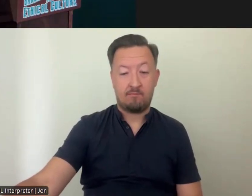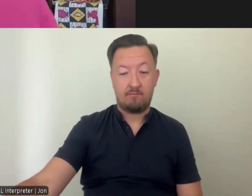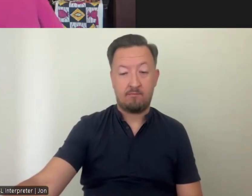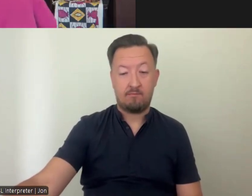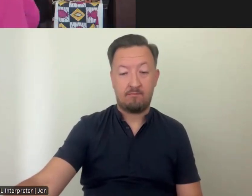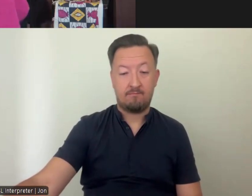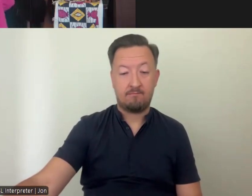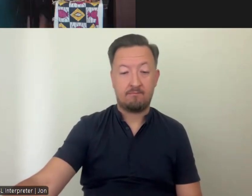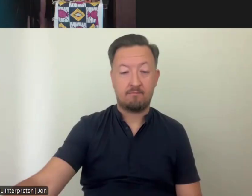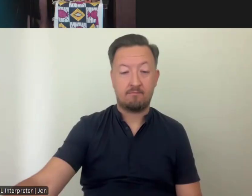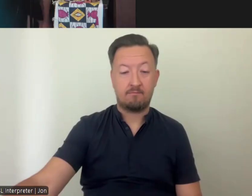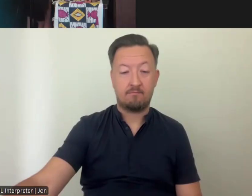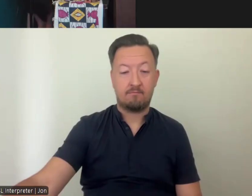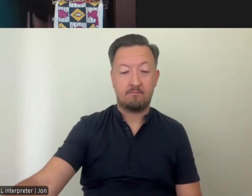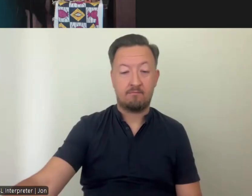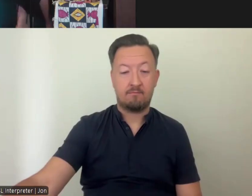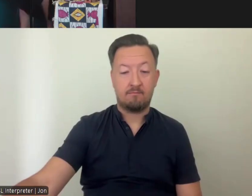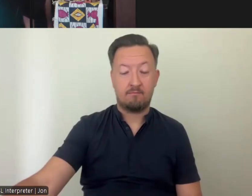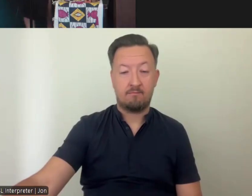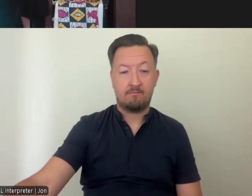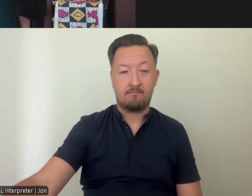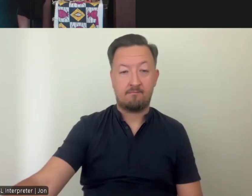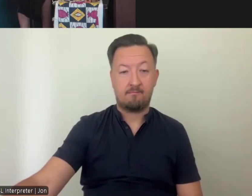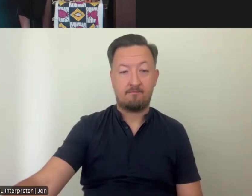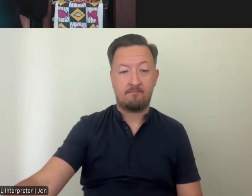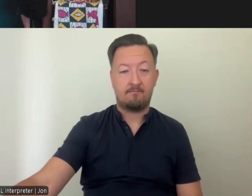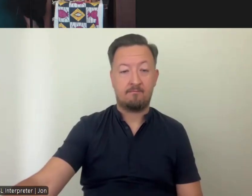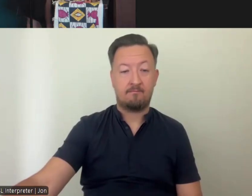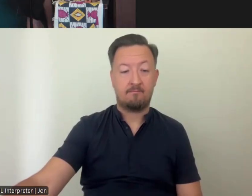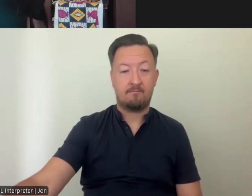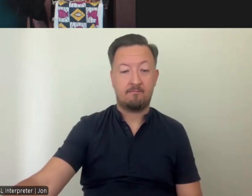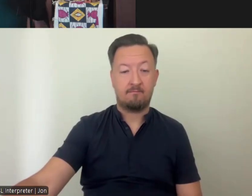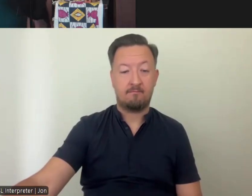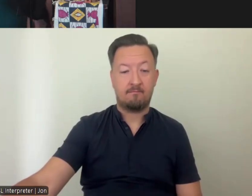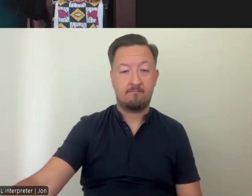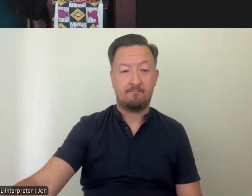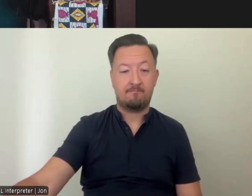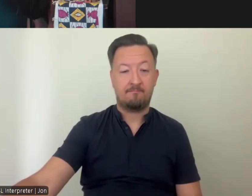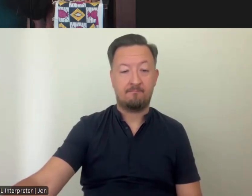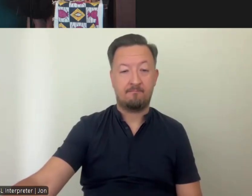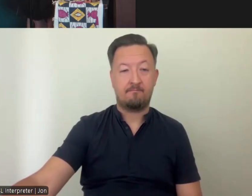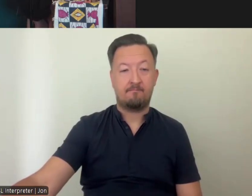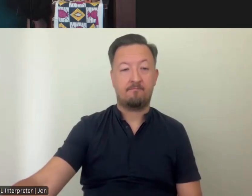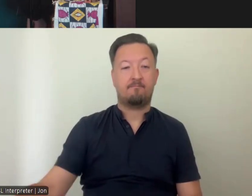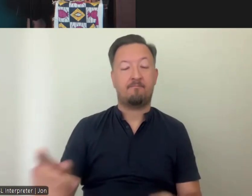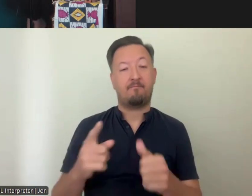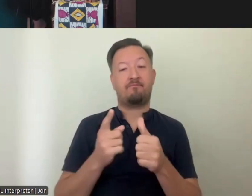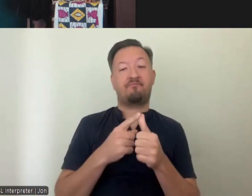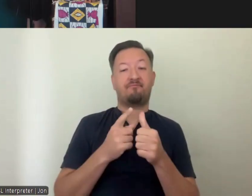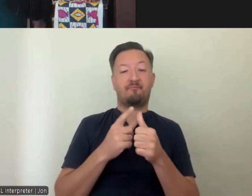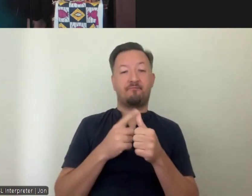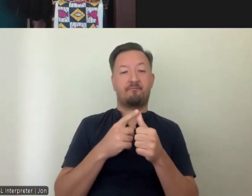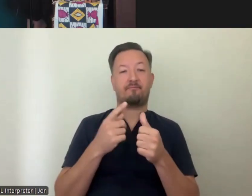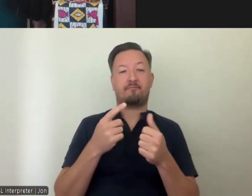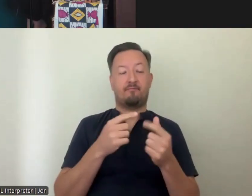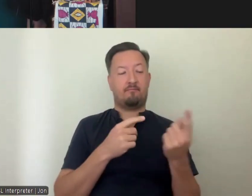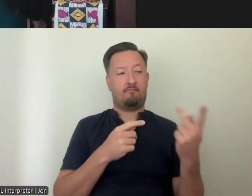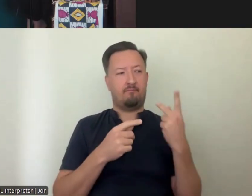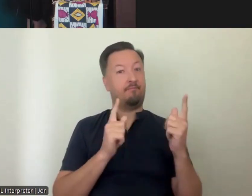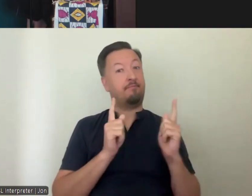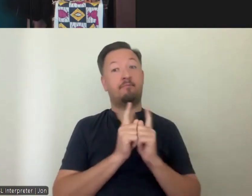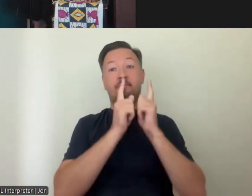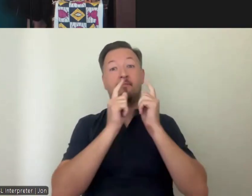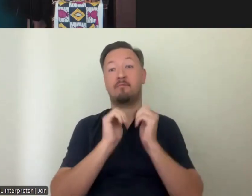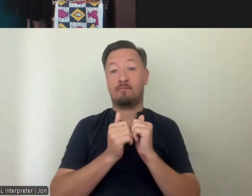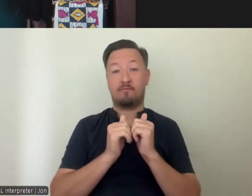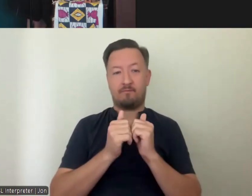Yep, that works. Great. Well, first of all, why don't we let folks know how we met each other? I was